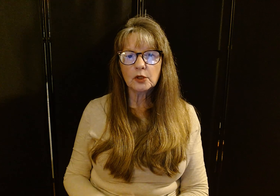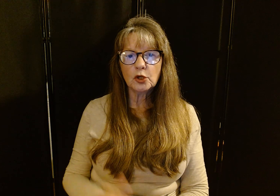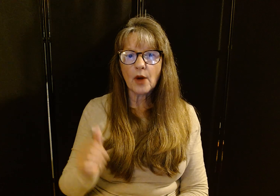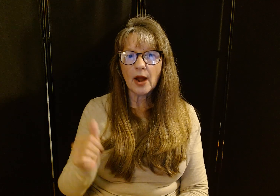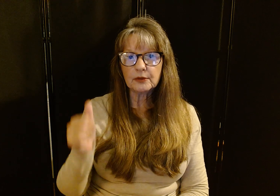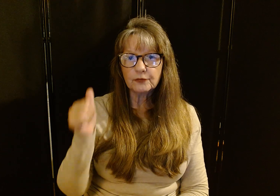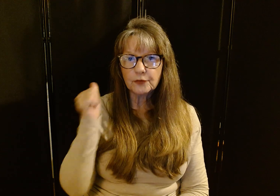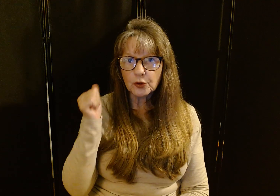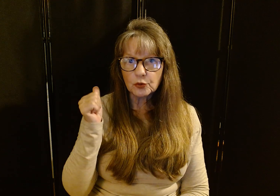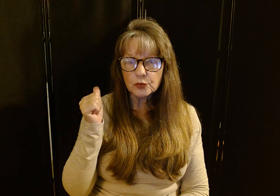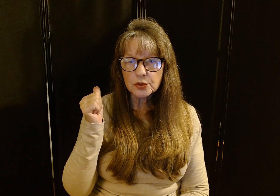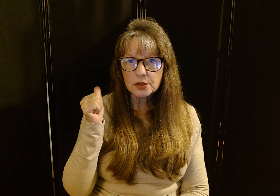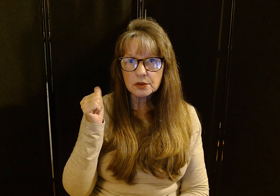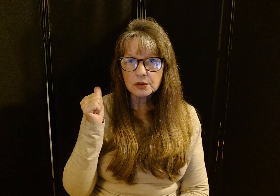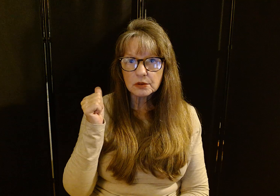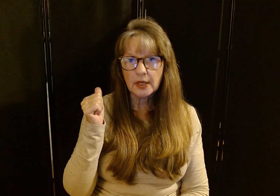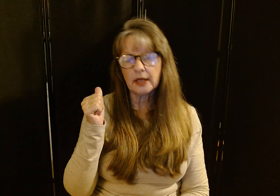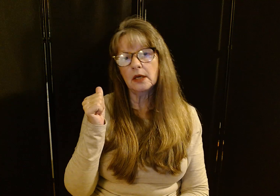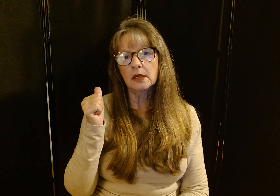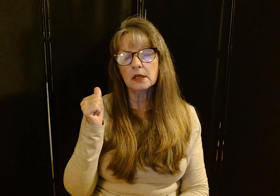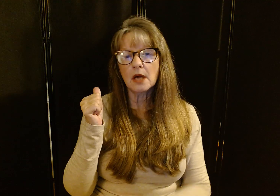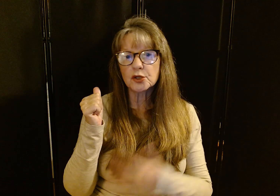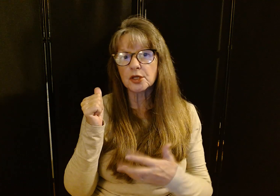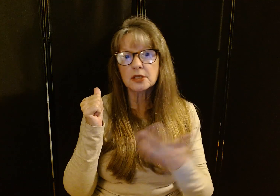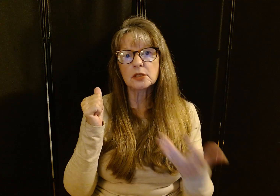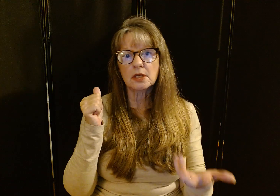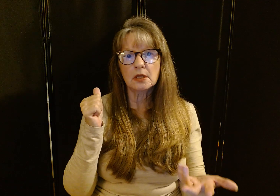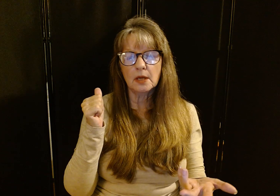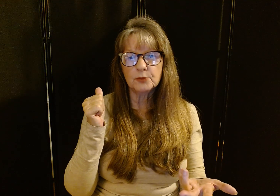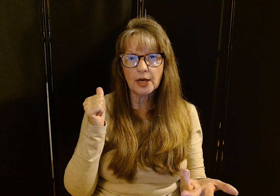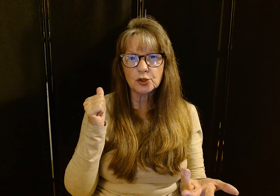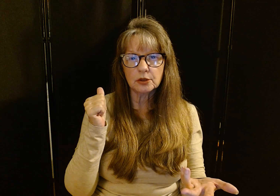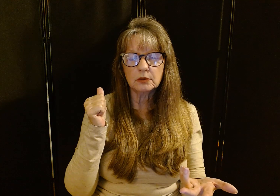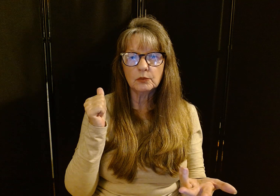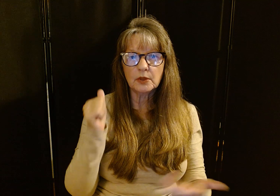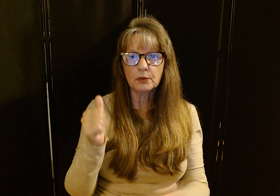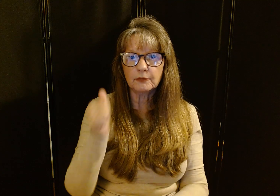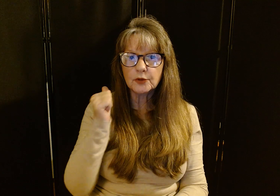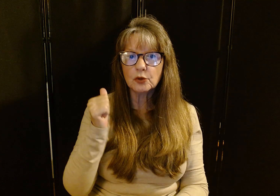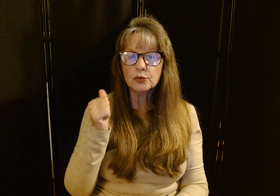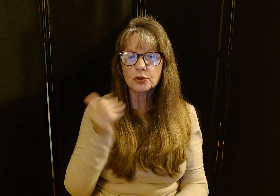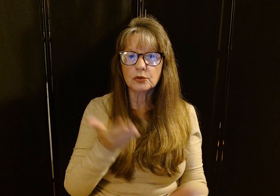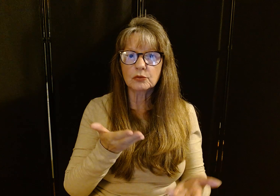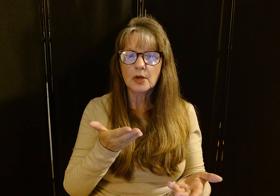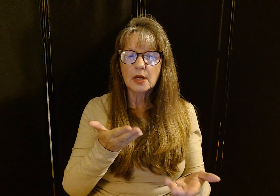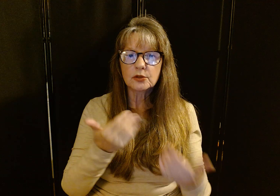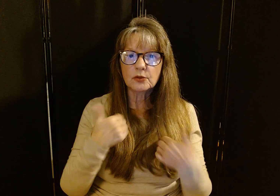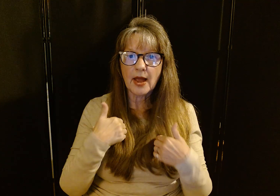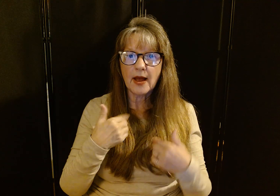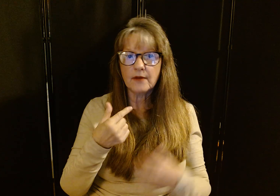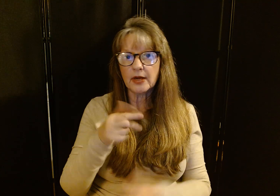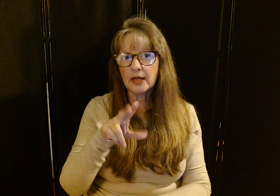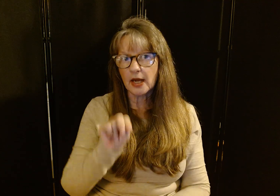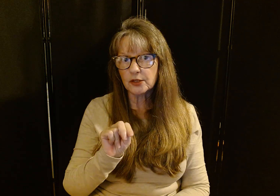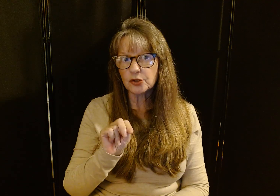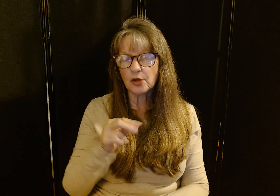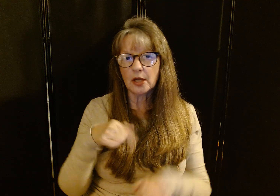I refuse, like a conscientious objector, with a refuse to have a gun